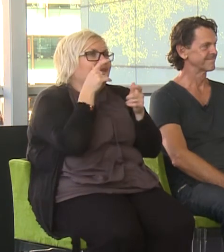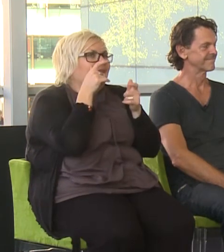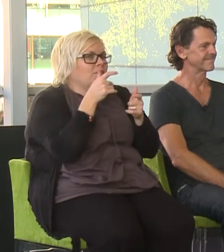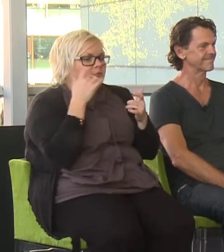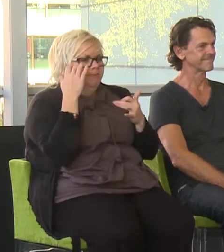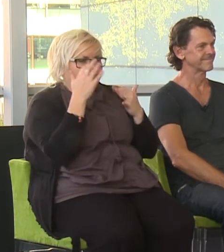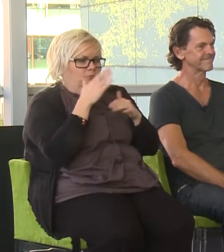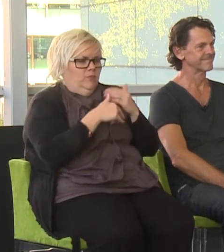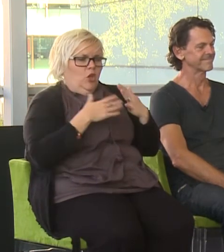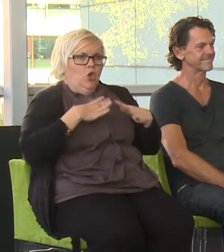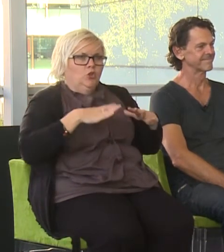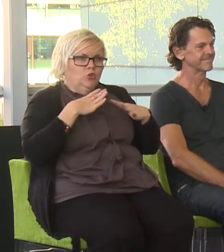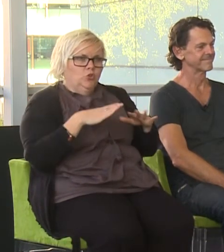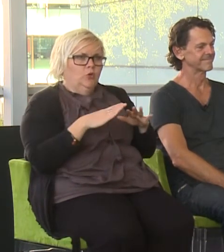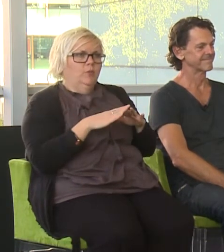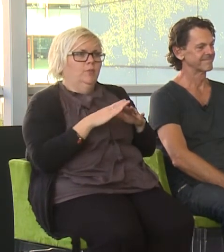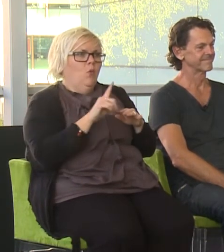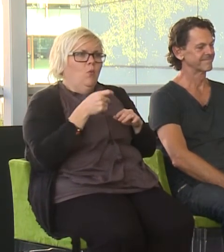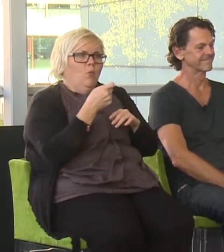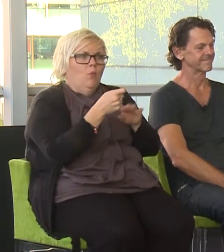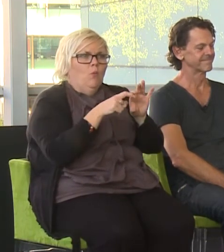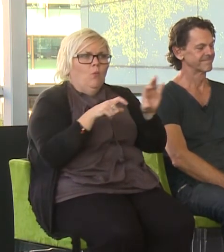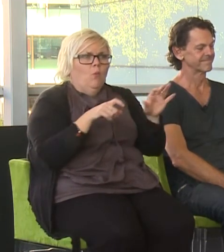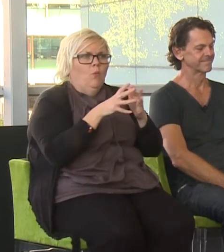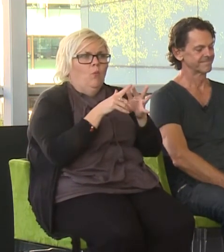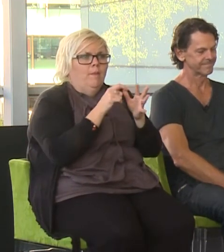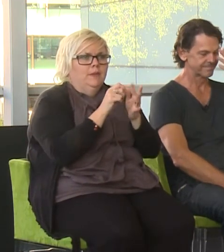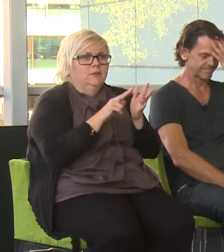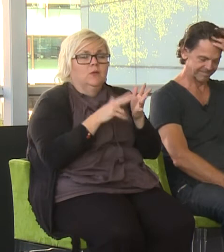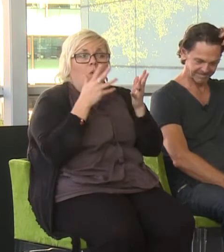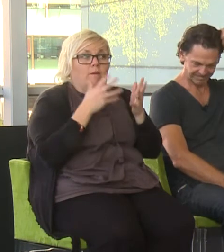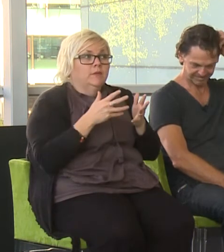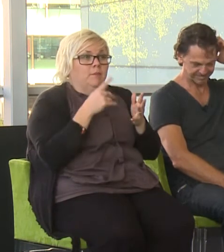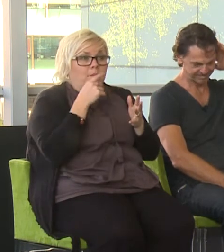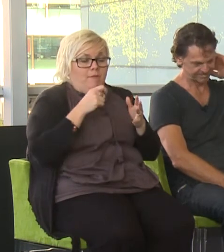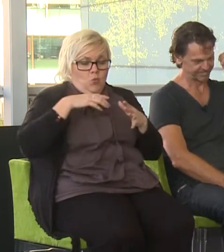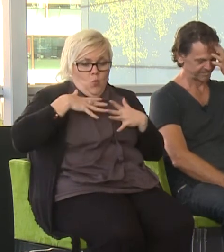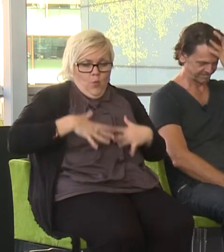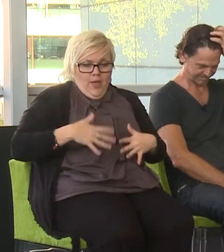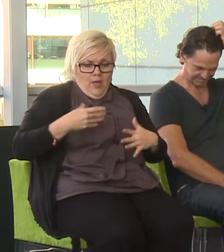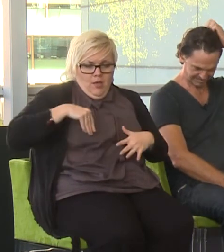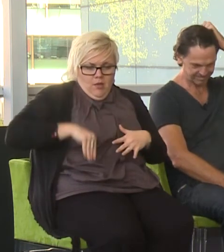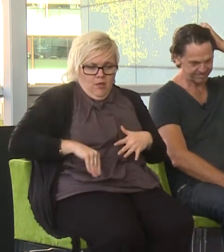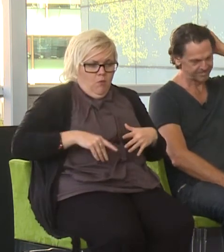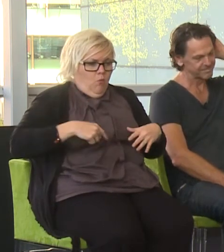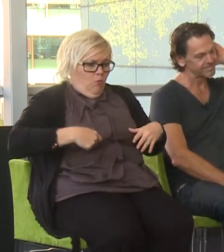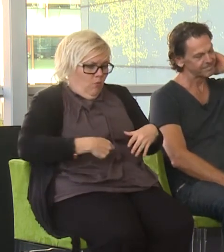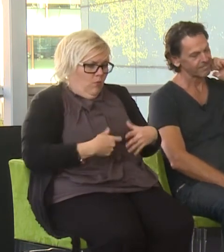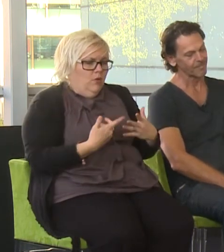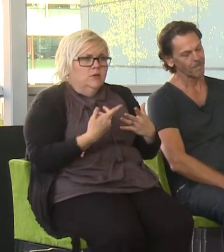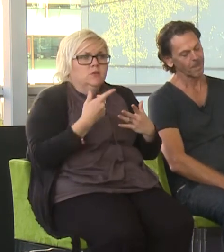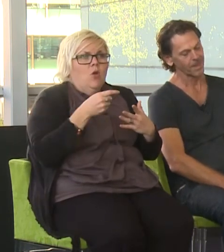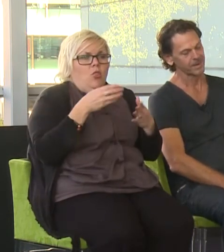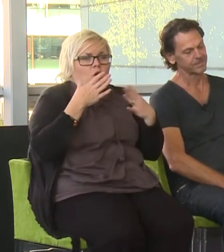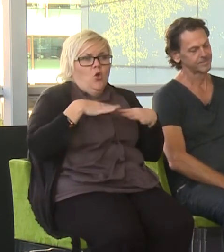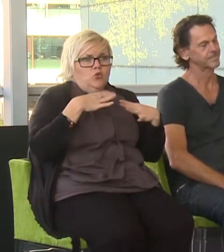given to costuming. Weapons often have to be worn by the actors, and the risk here is that the costume designer will have a